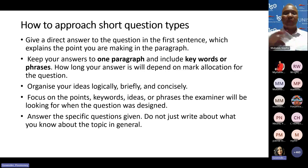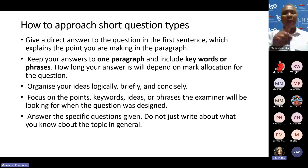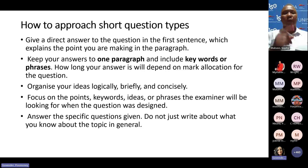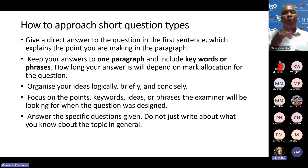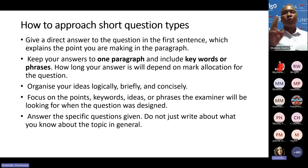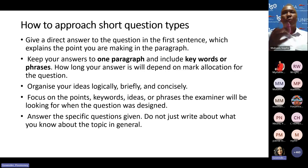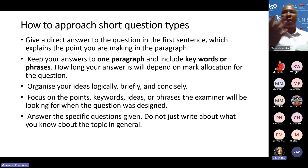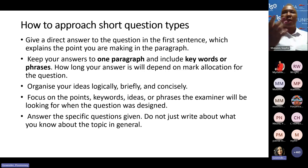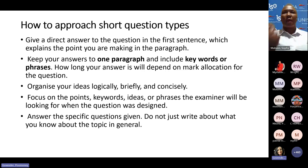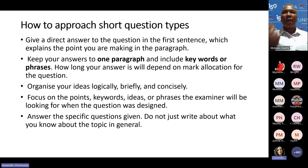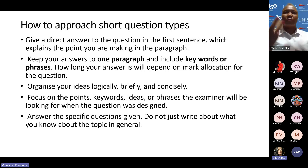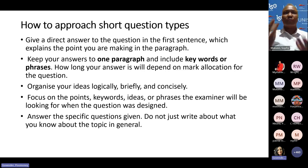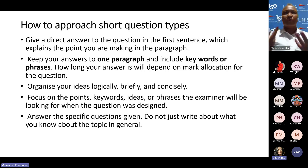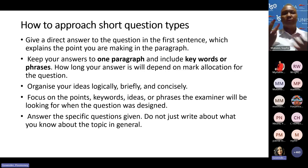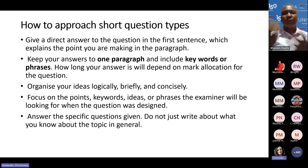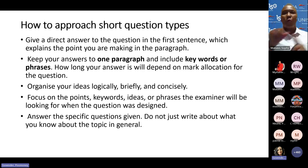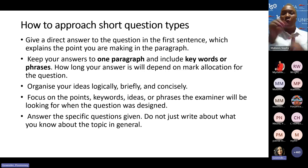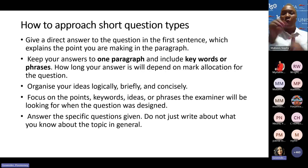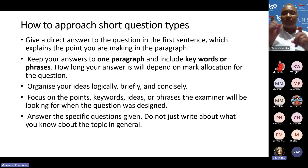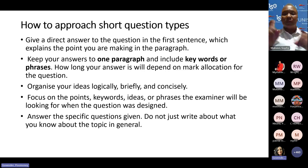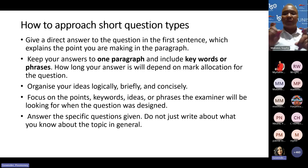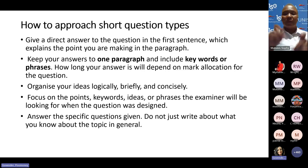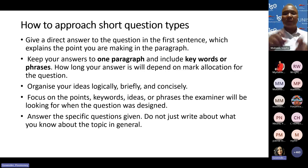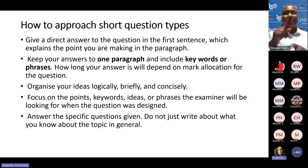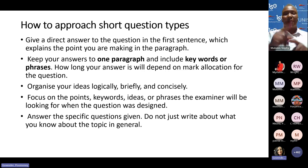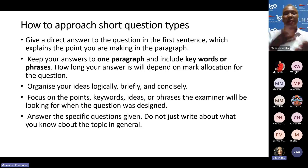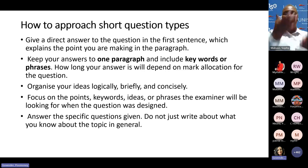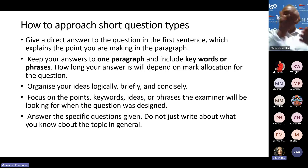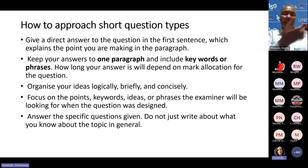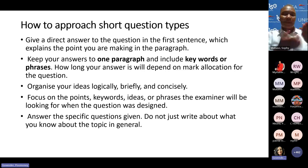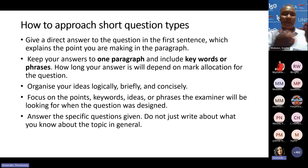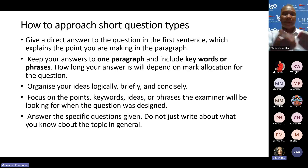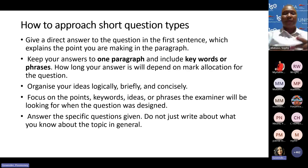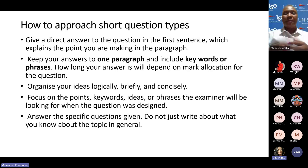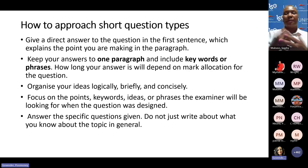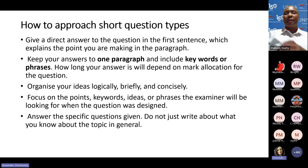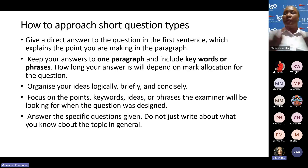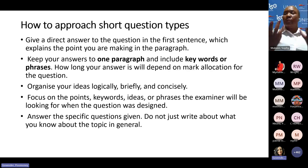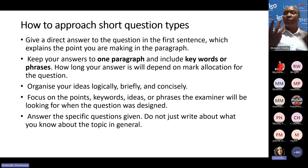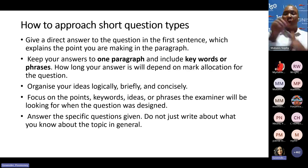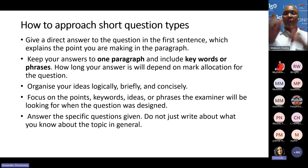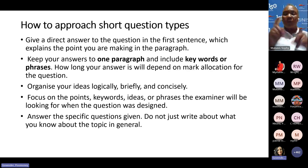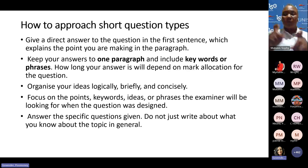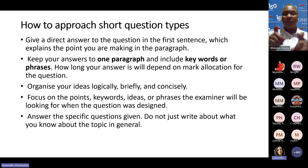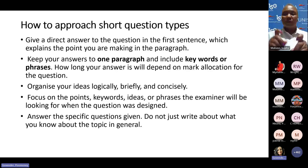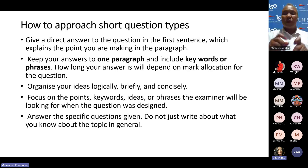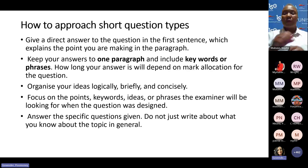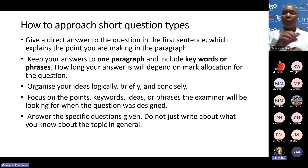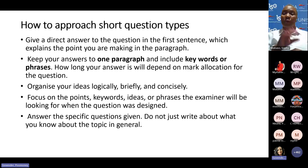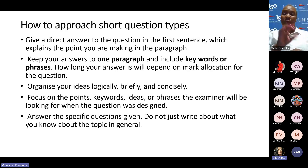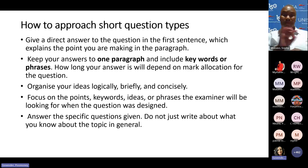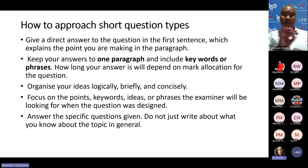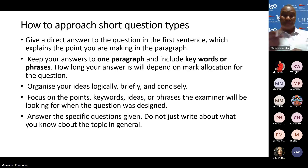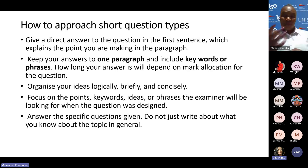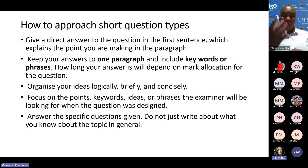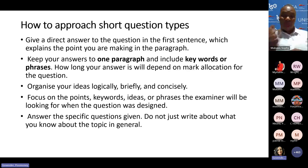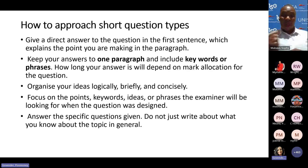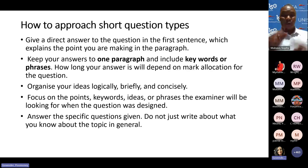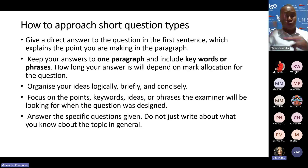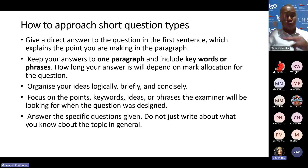have questions that are essay type of questions. So if you have short question